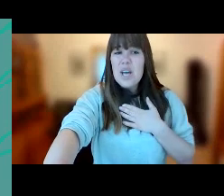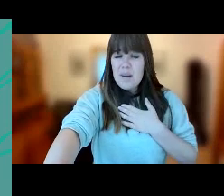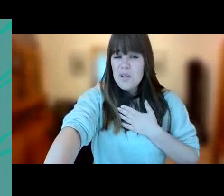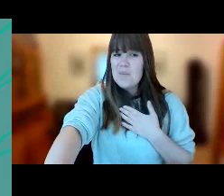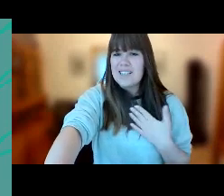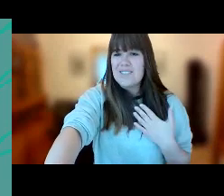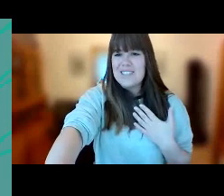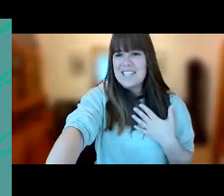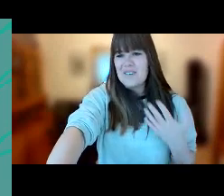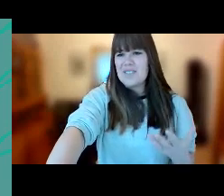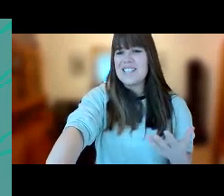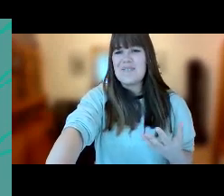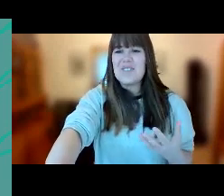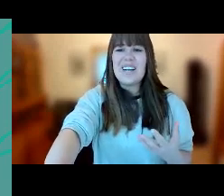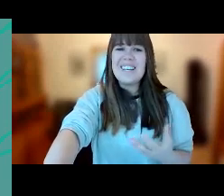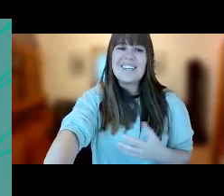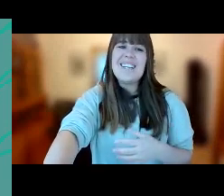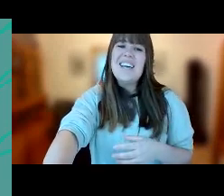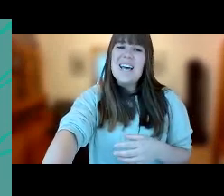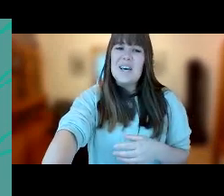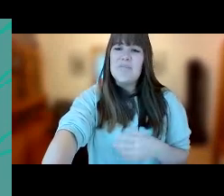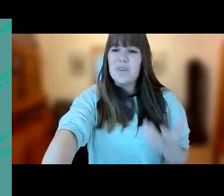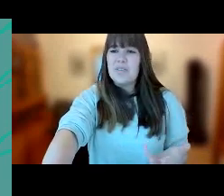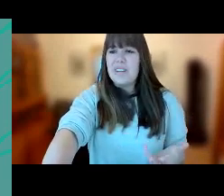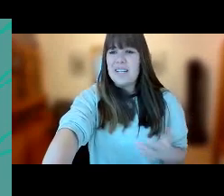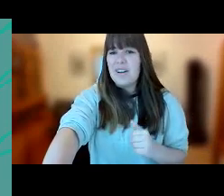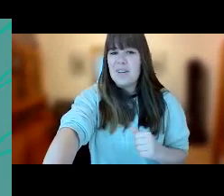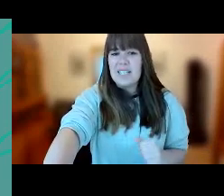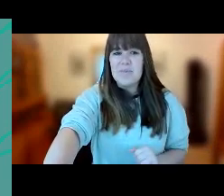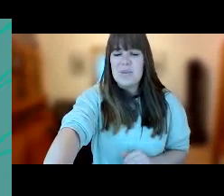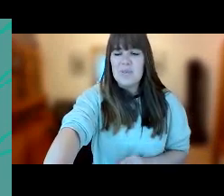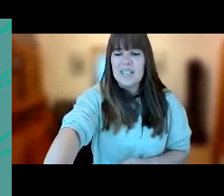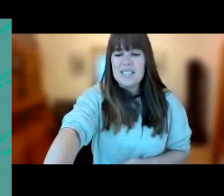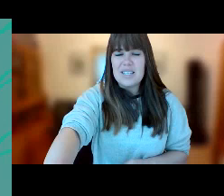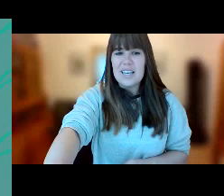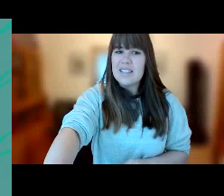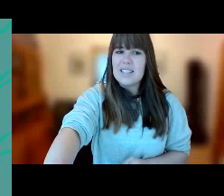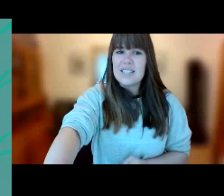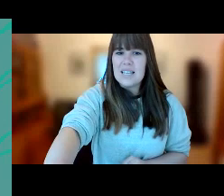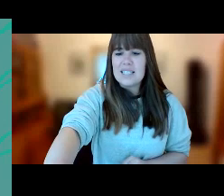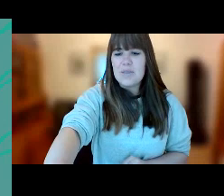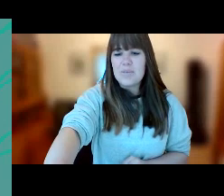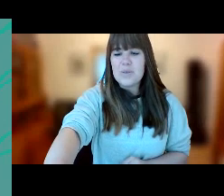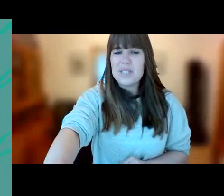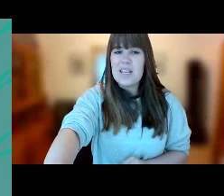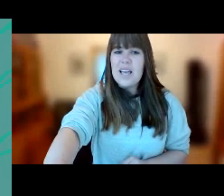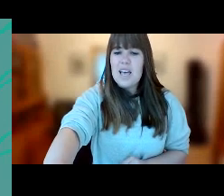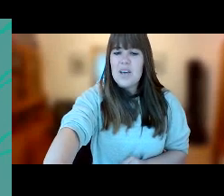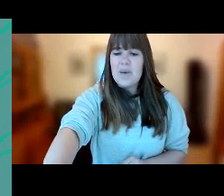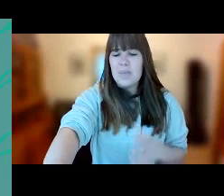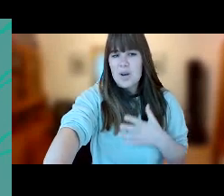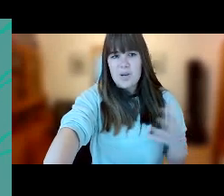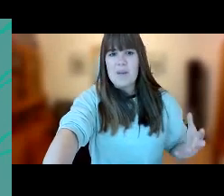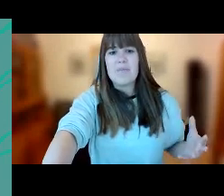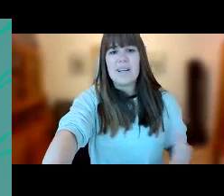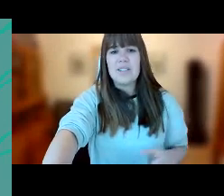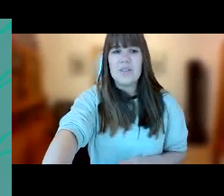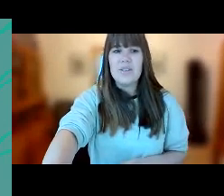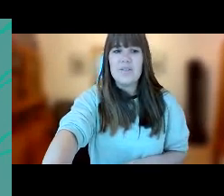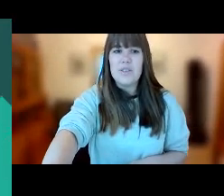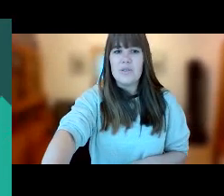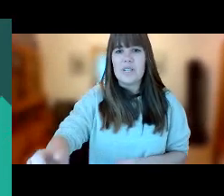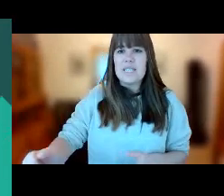there. I'm not a Makaton teacher, I've just done some training, but we really recommend that people look into the signs and symbols and the programme